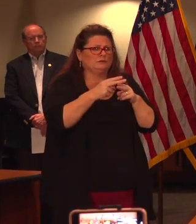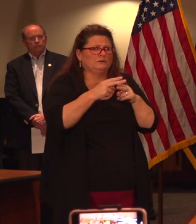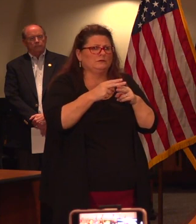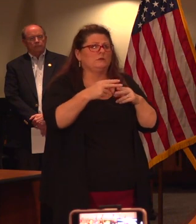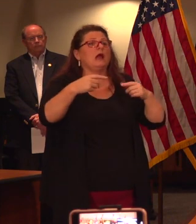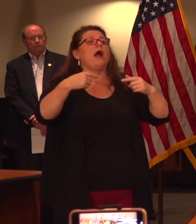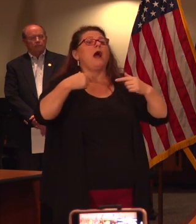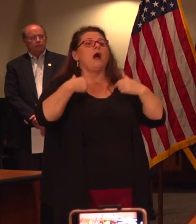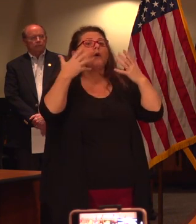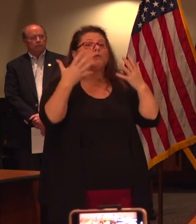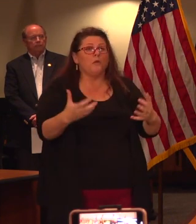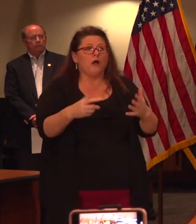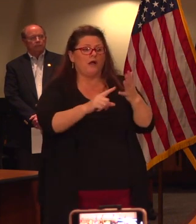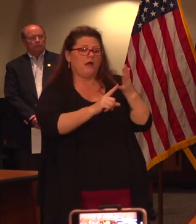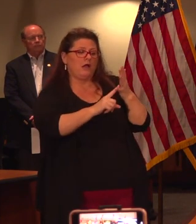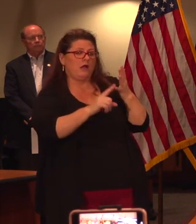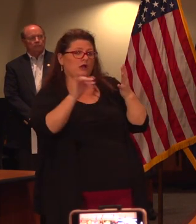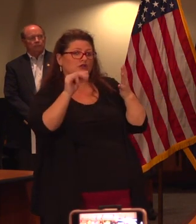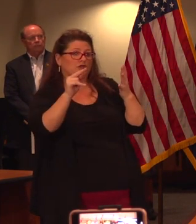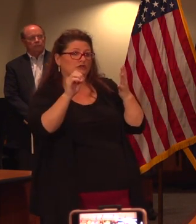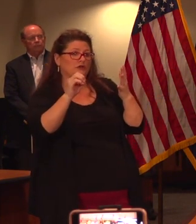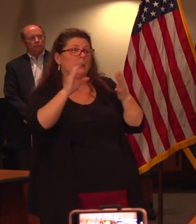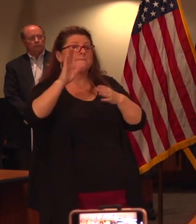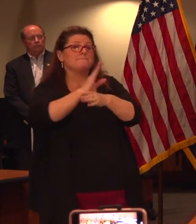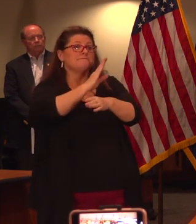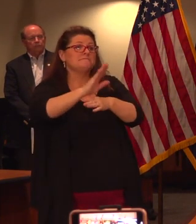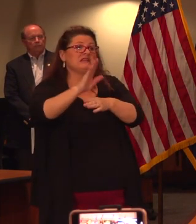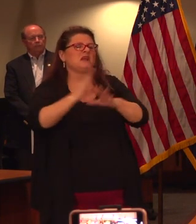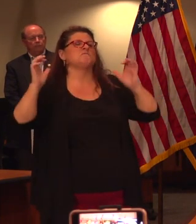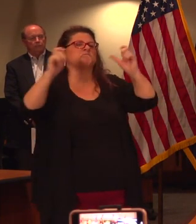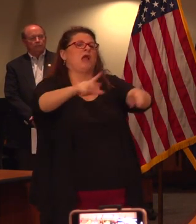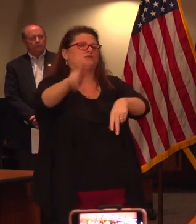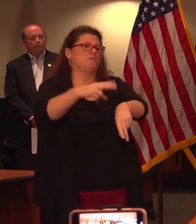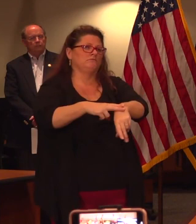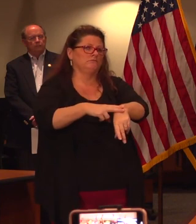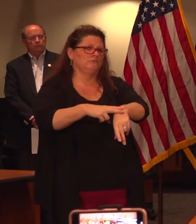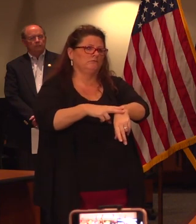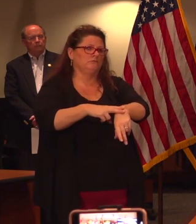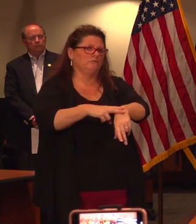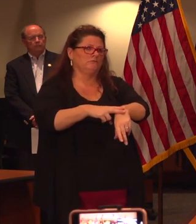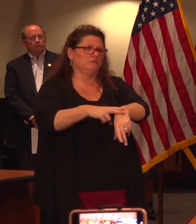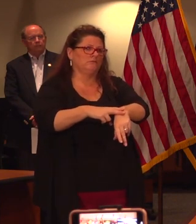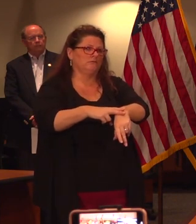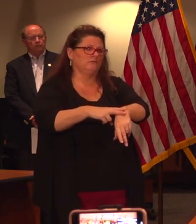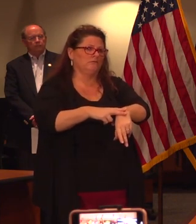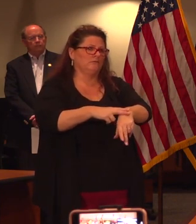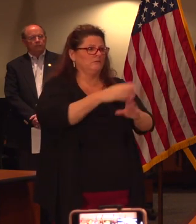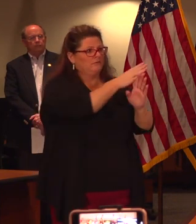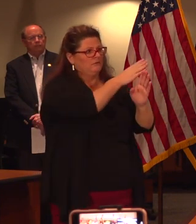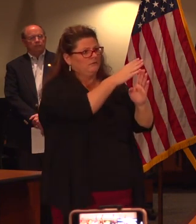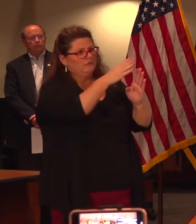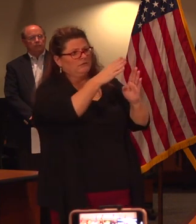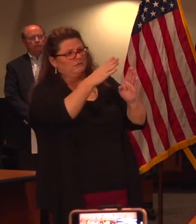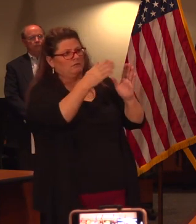humming by the end of June. I certainly hope so. Now, we may be surprised, but I certainly hope so, and the sooner the better, that